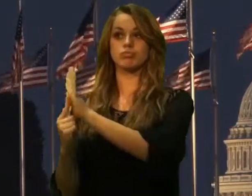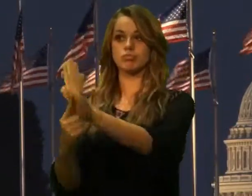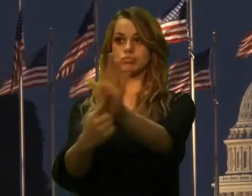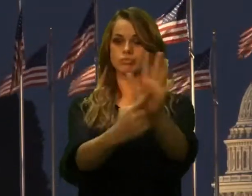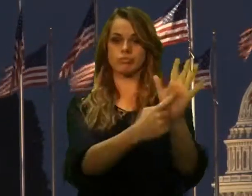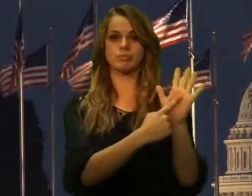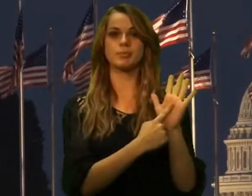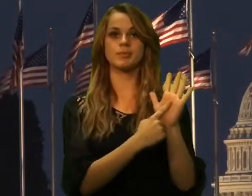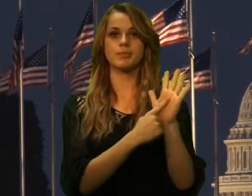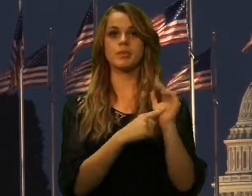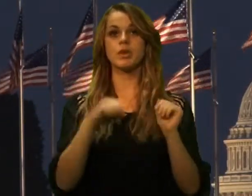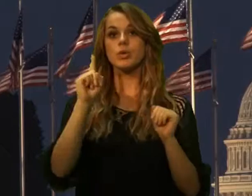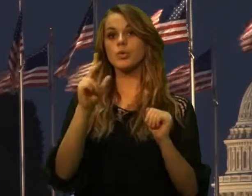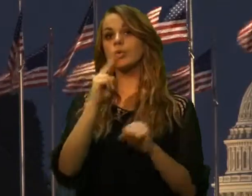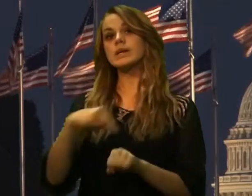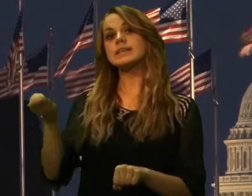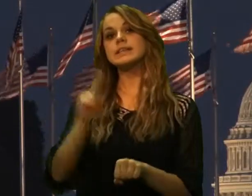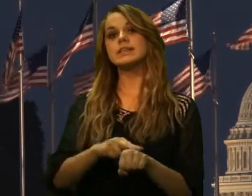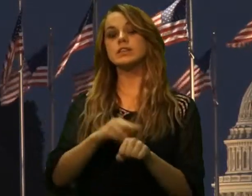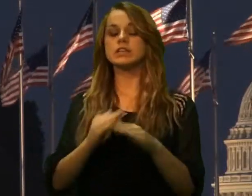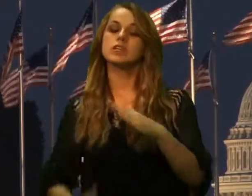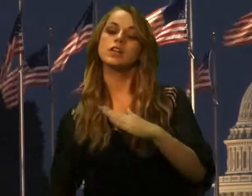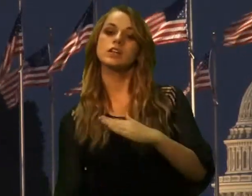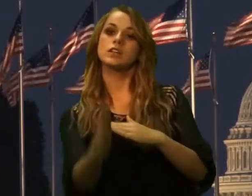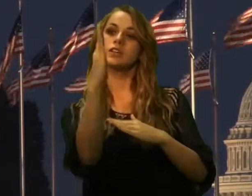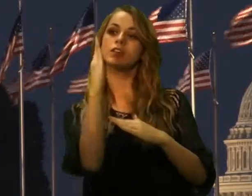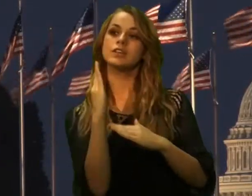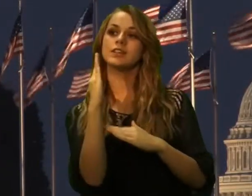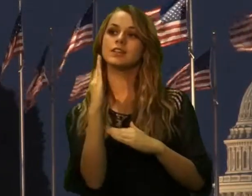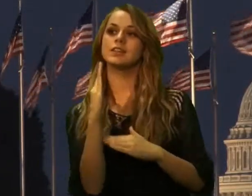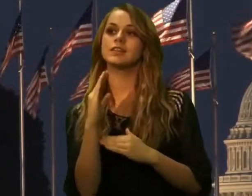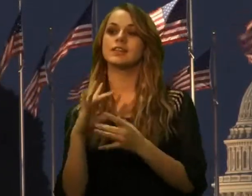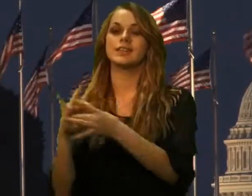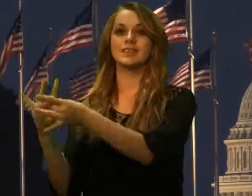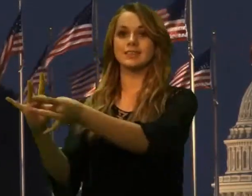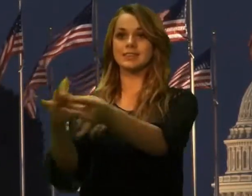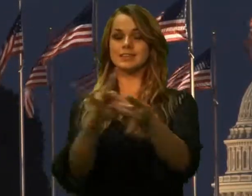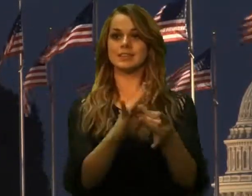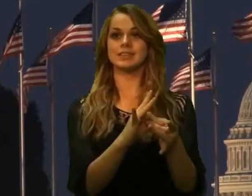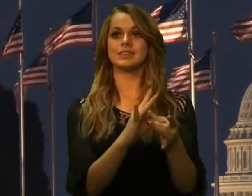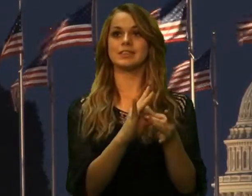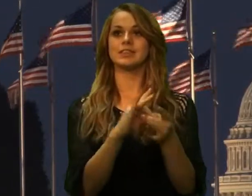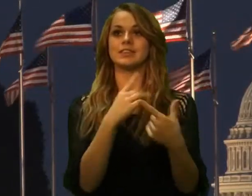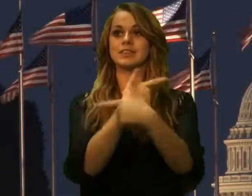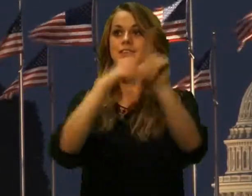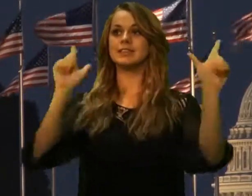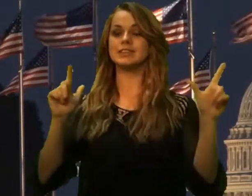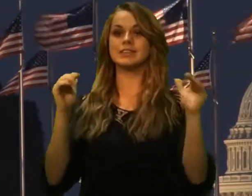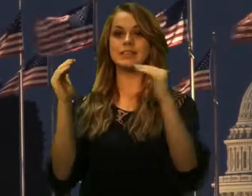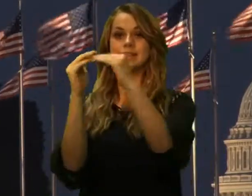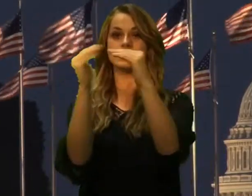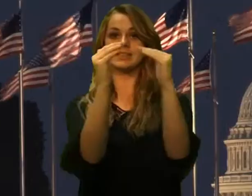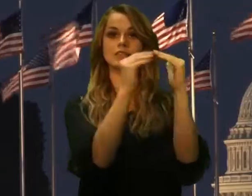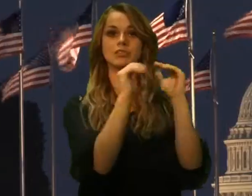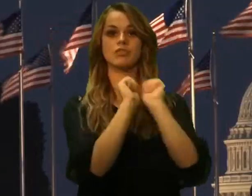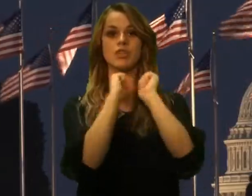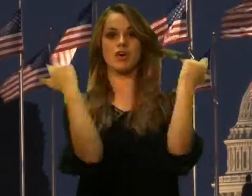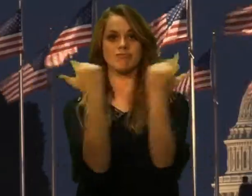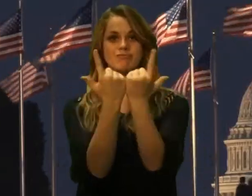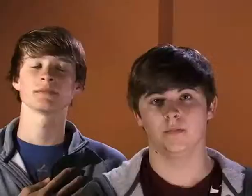for which it stands, one nation, under God, indivisible, with liberty and justice for all.